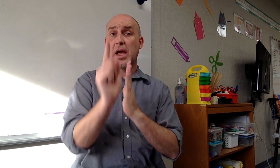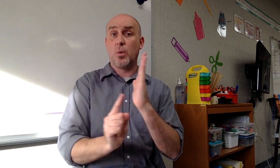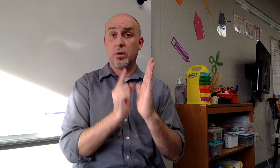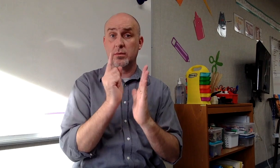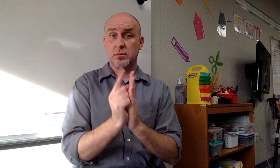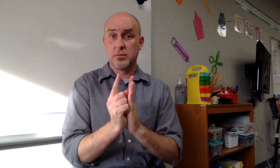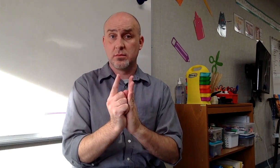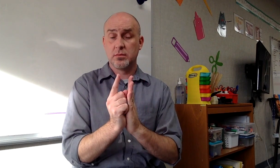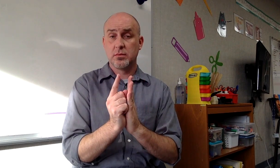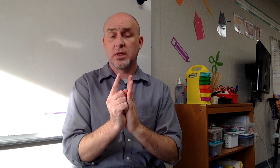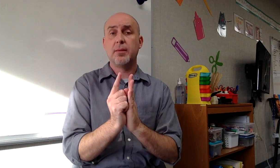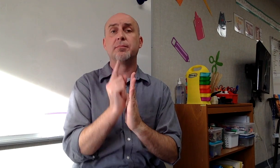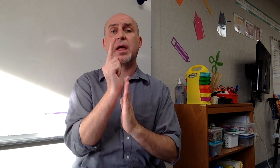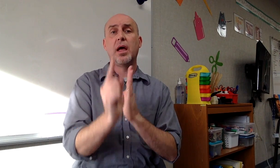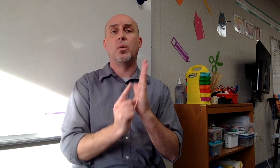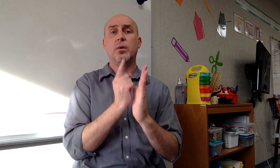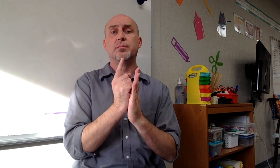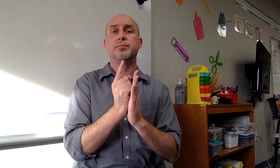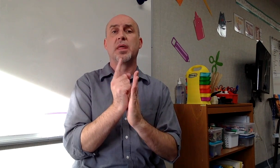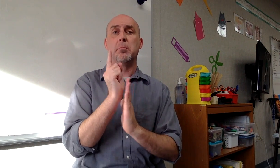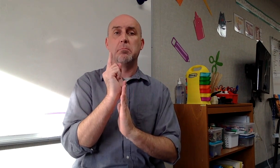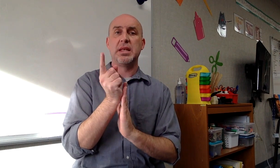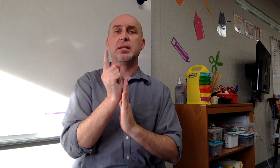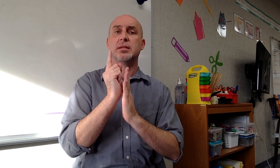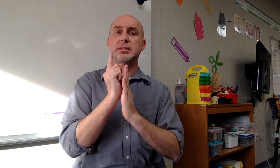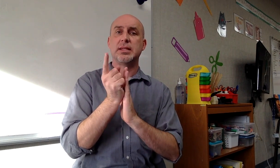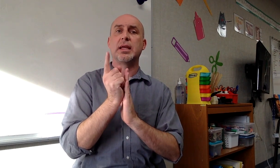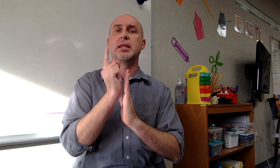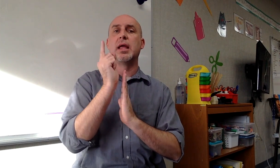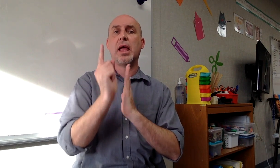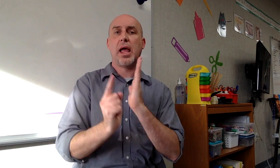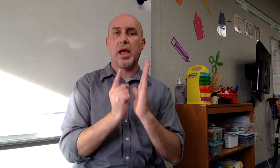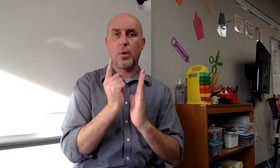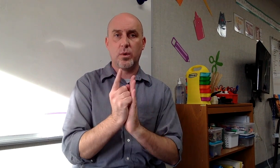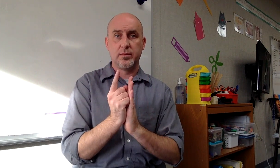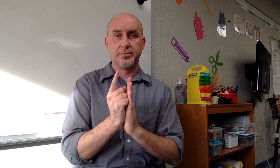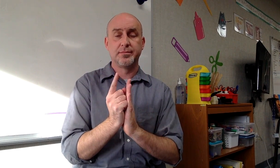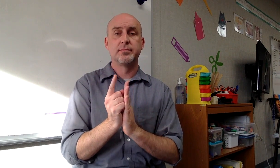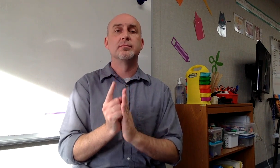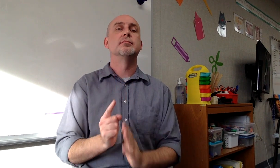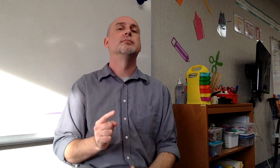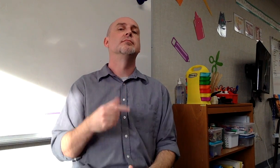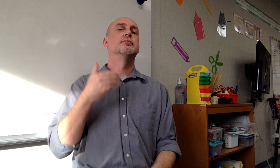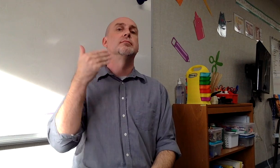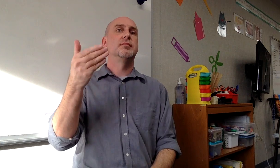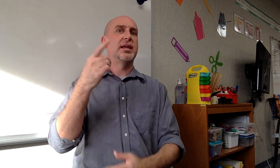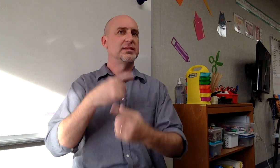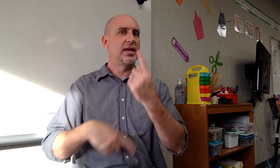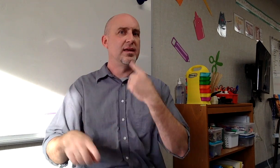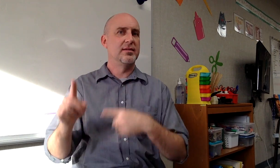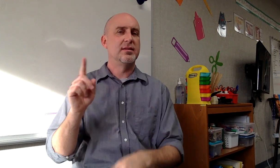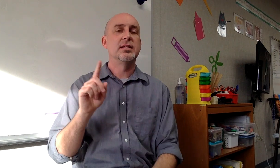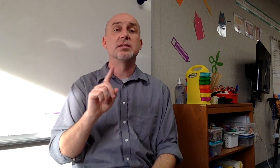hour, okay, hour, minute, second, hour. Next sign is